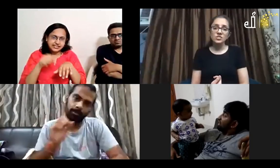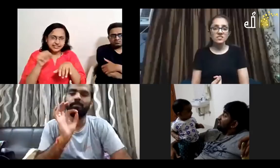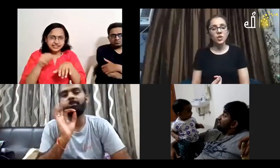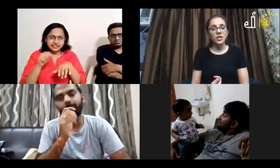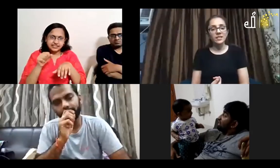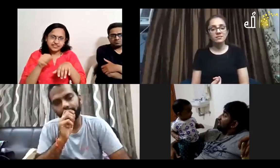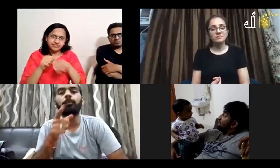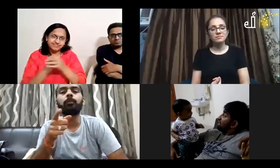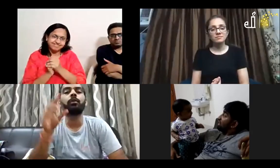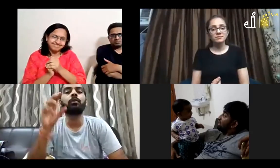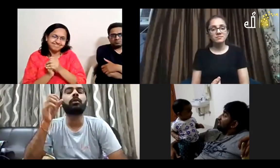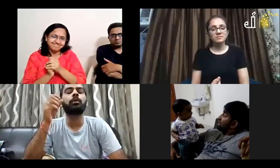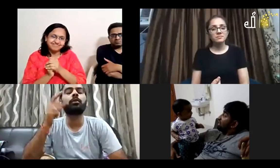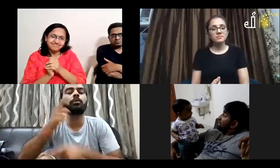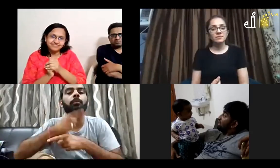Yes, she's studying online.